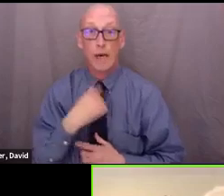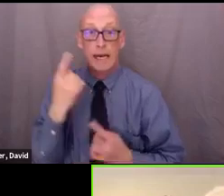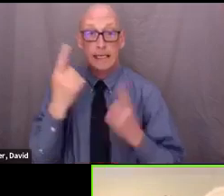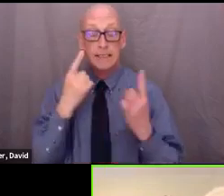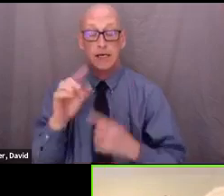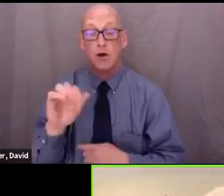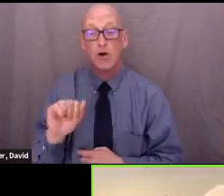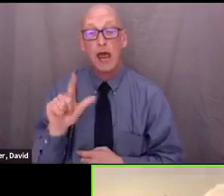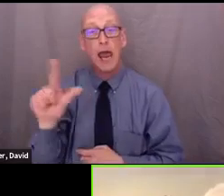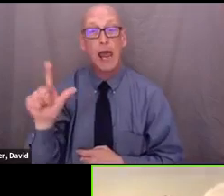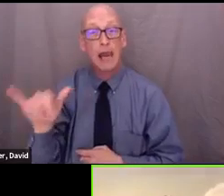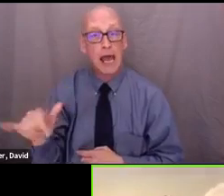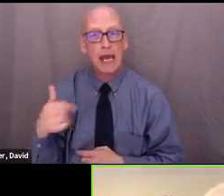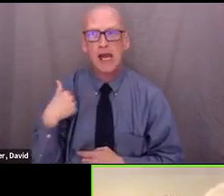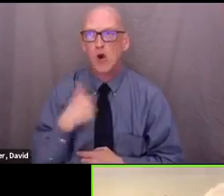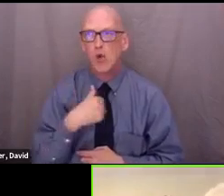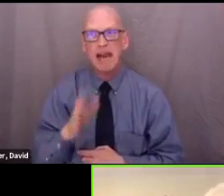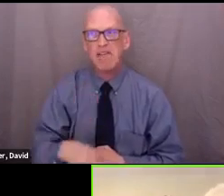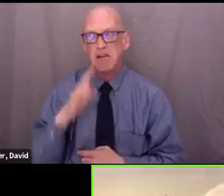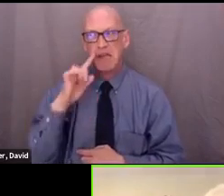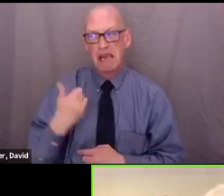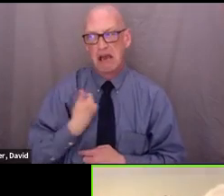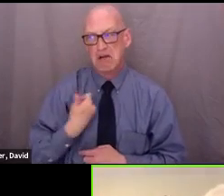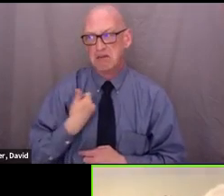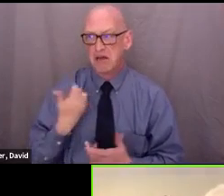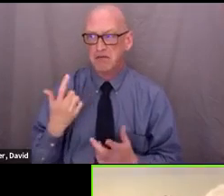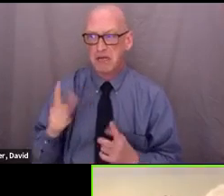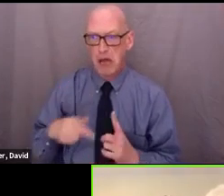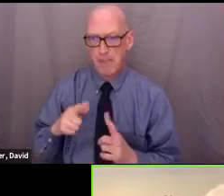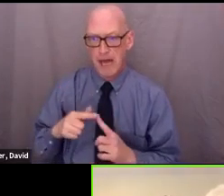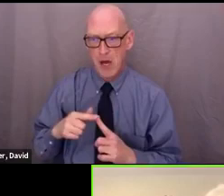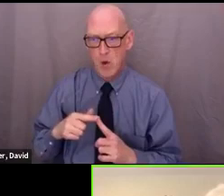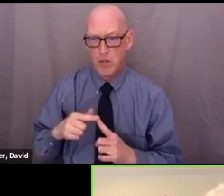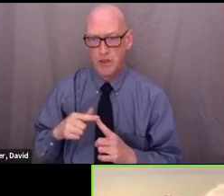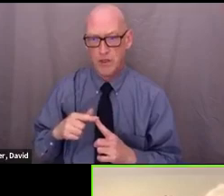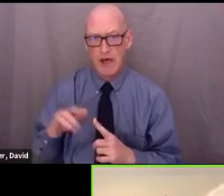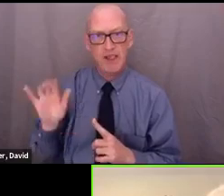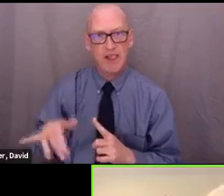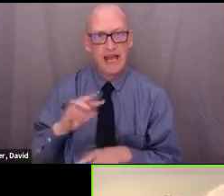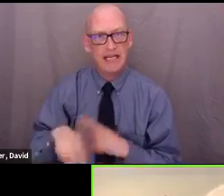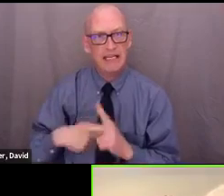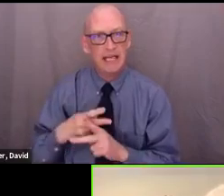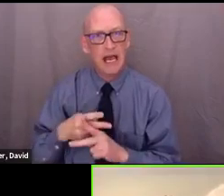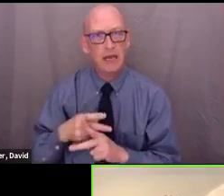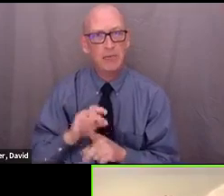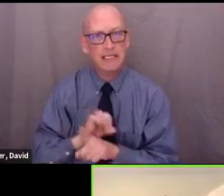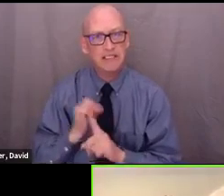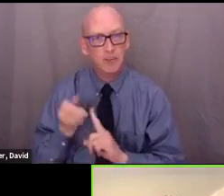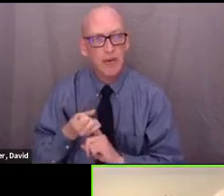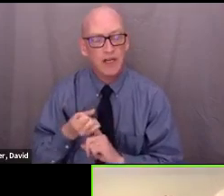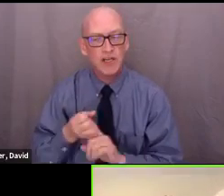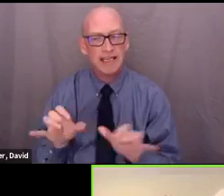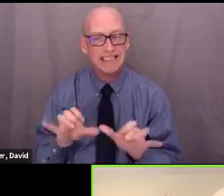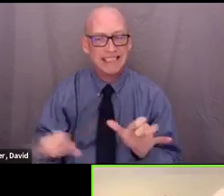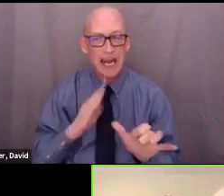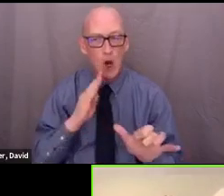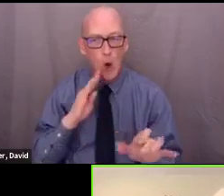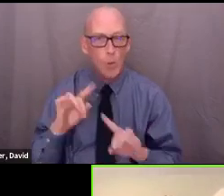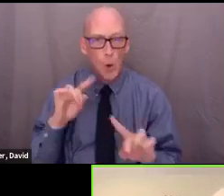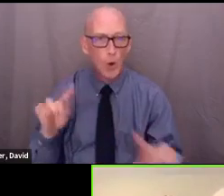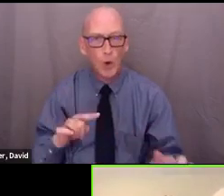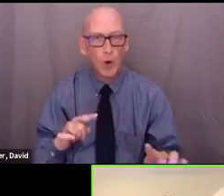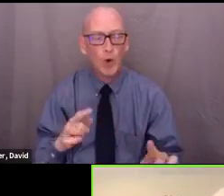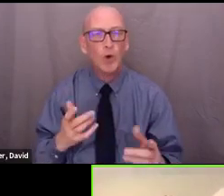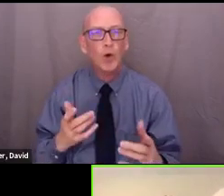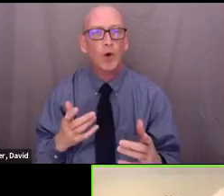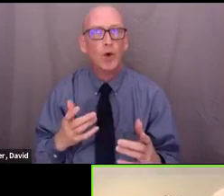allies might not even think to ourselves that, being under a stay-at-home order might be something that